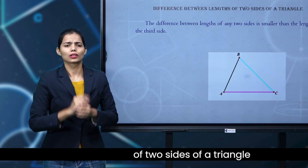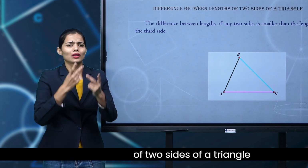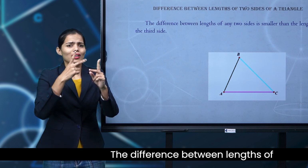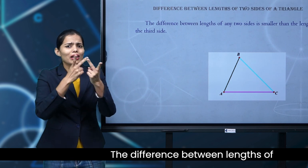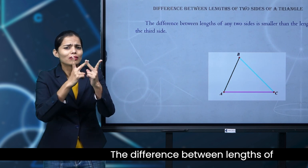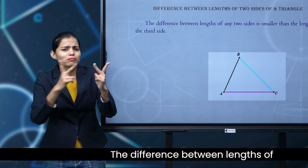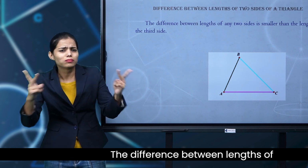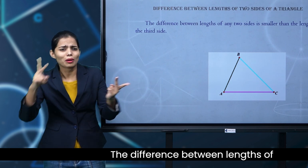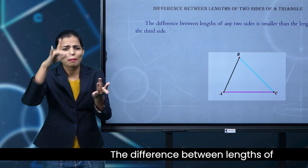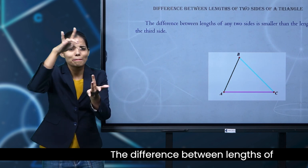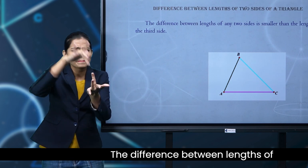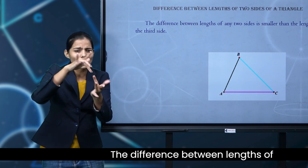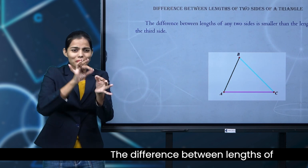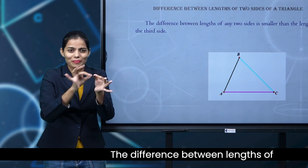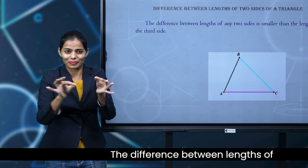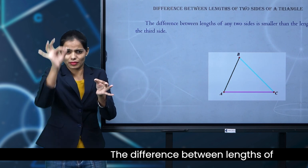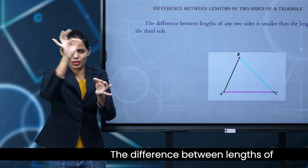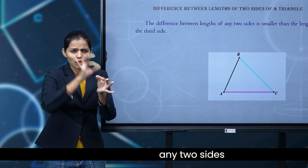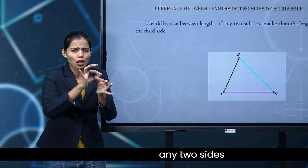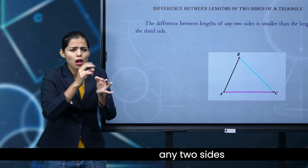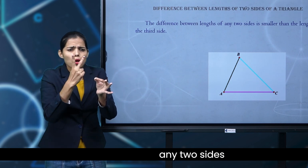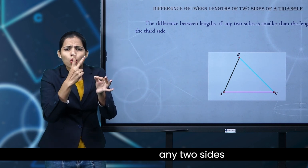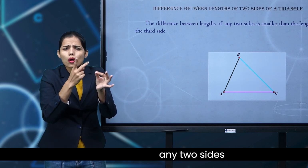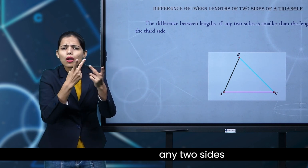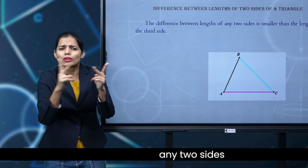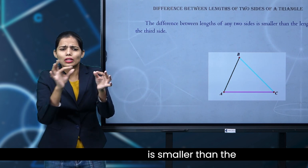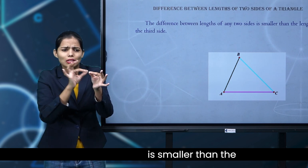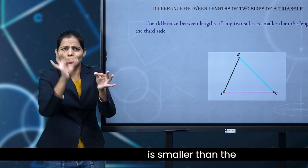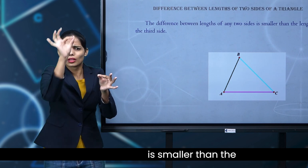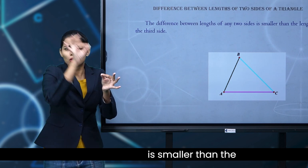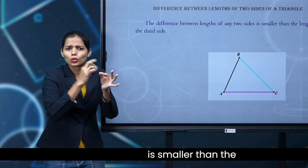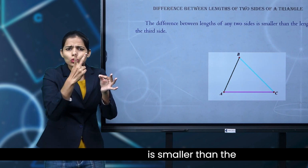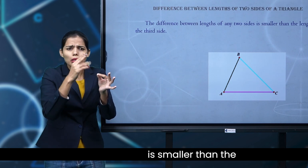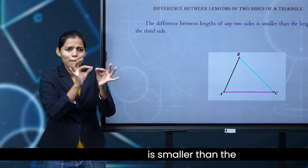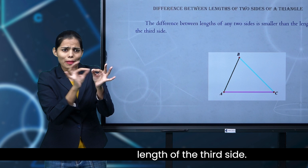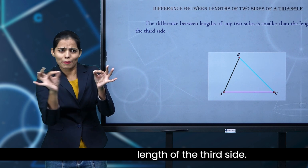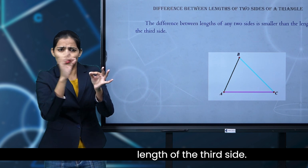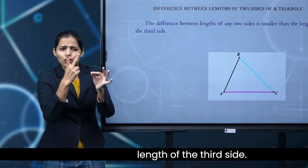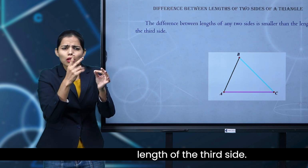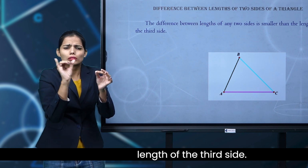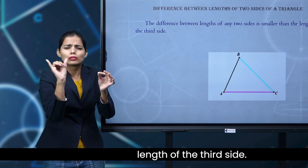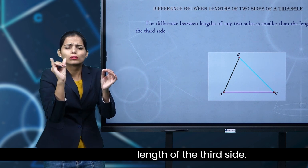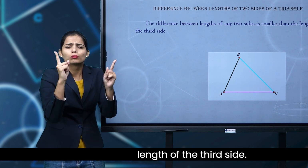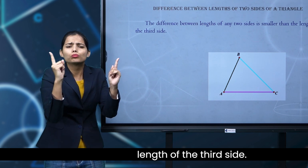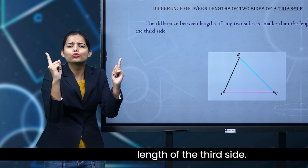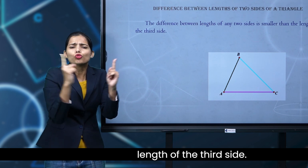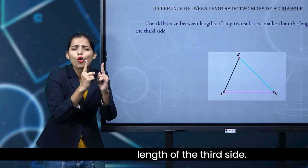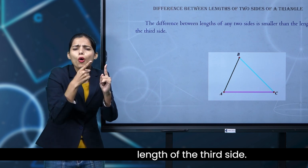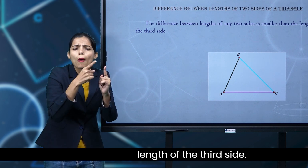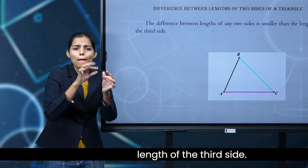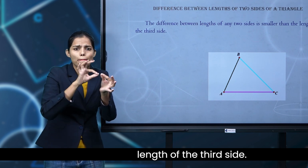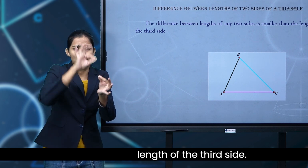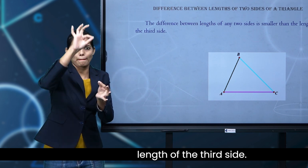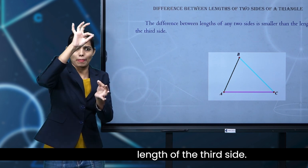The difference between lengths of any two sides is smaller than the length of the third side.